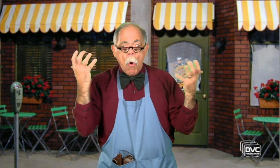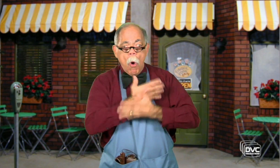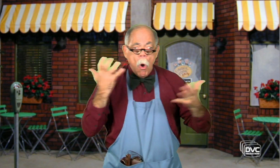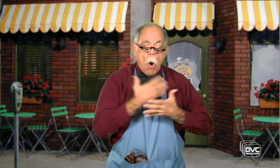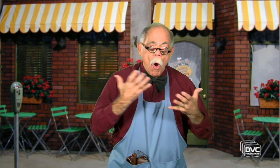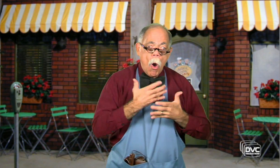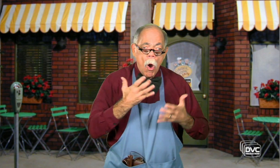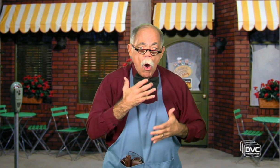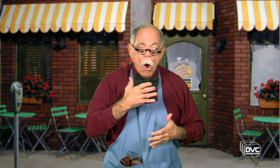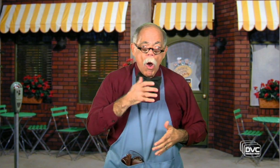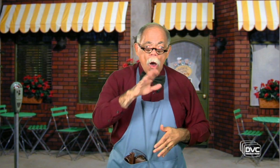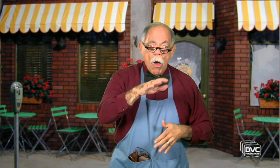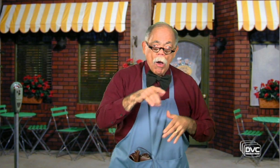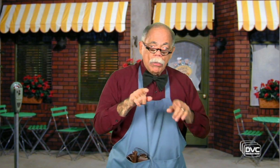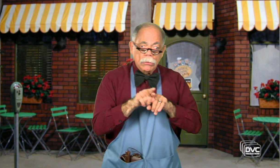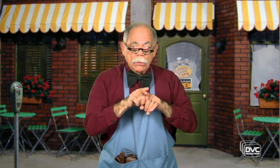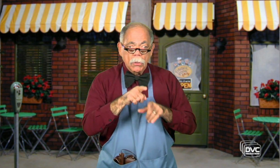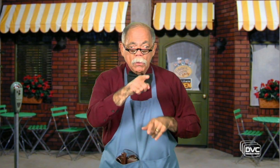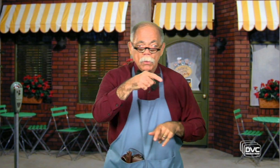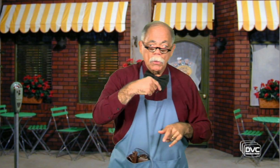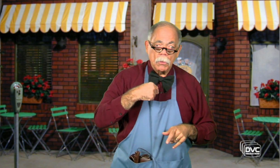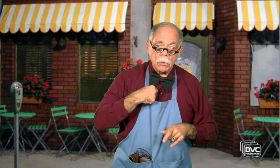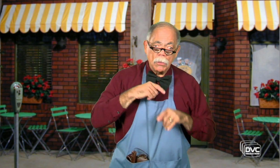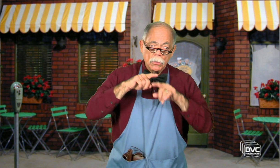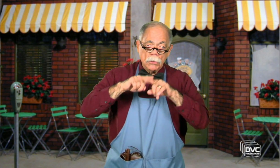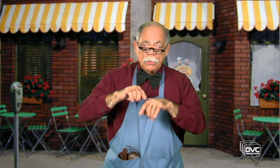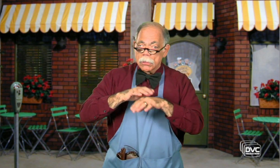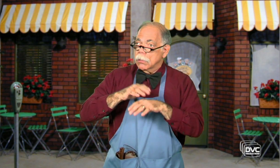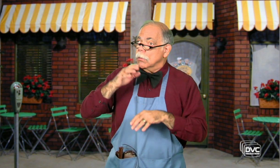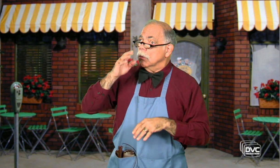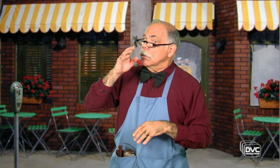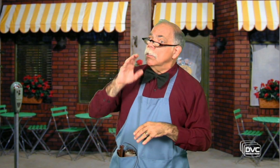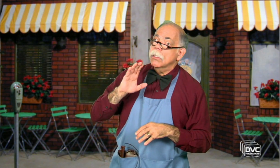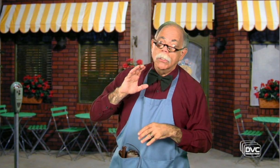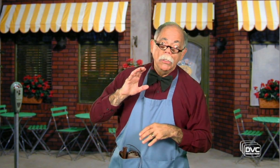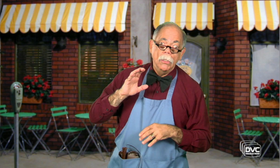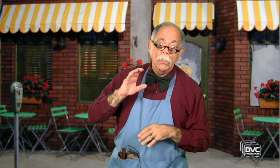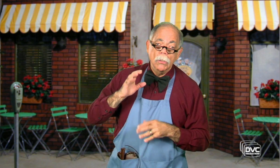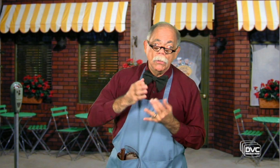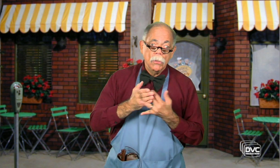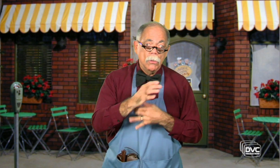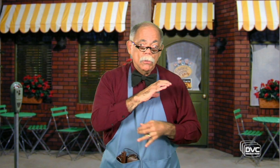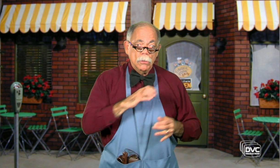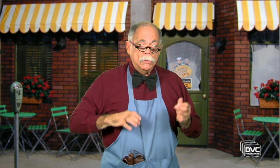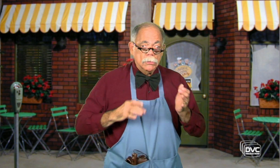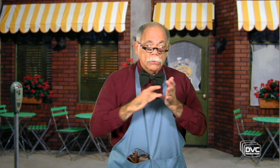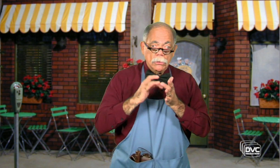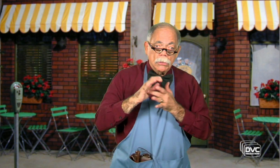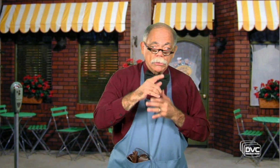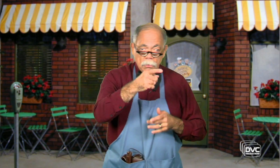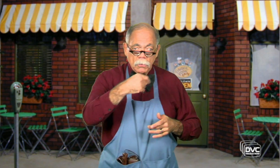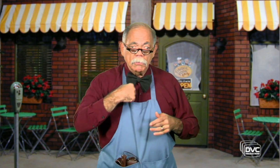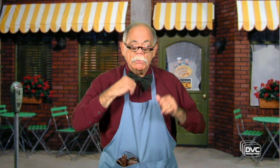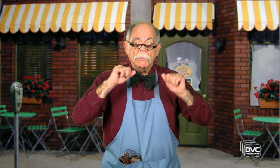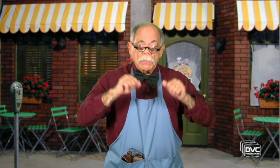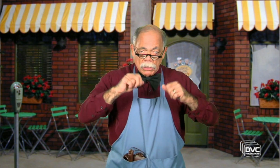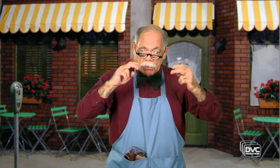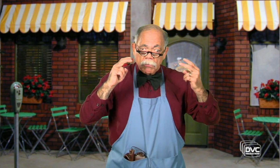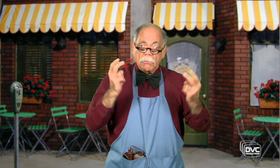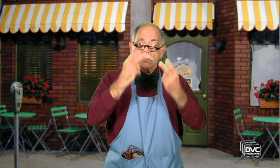away. How amazing! In the same way, if you and I depend on God through Christ Jesus, we